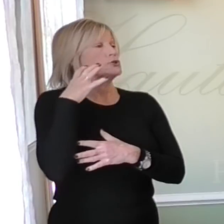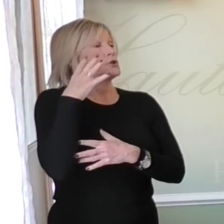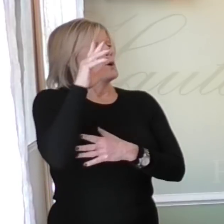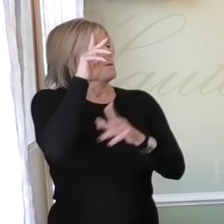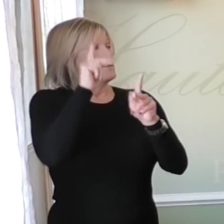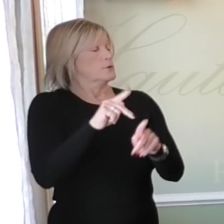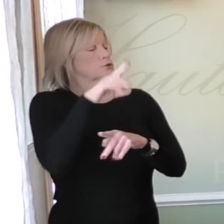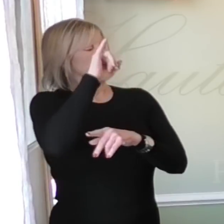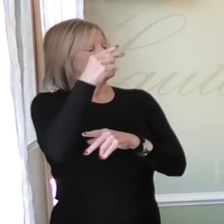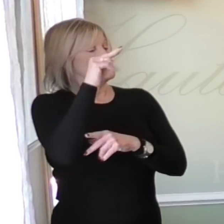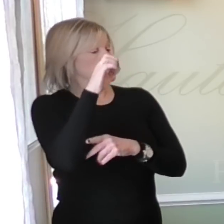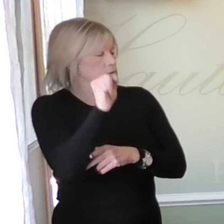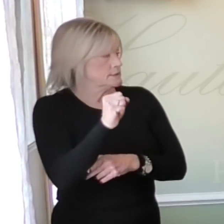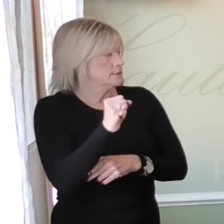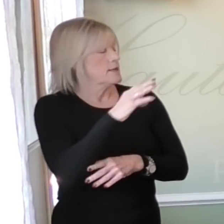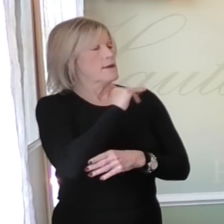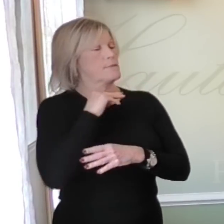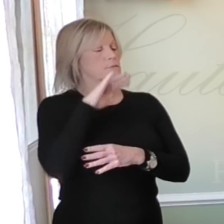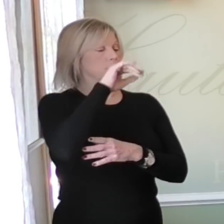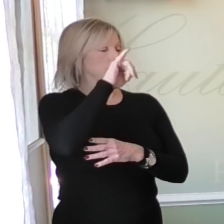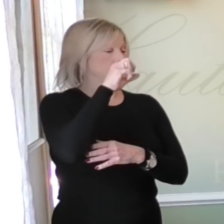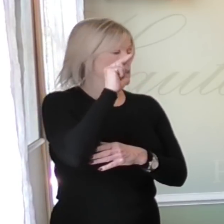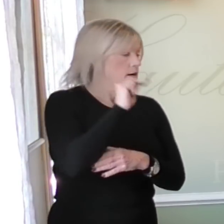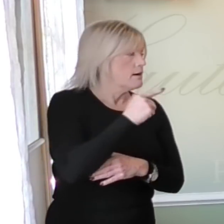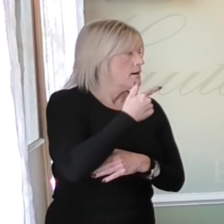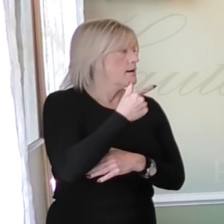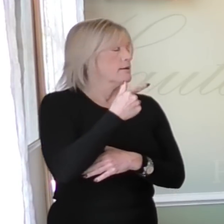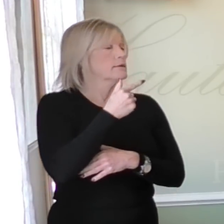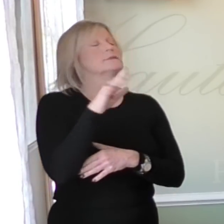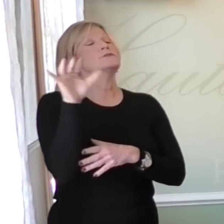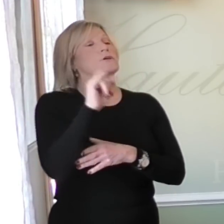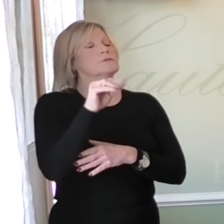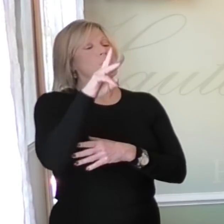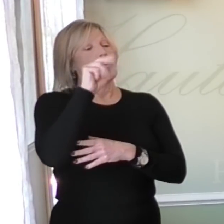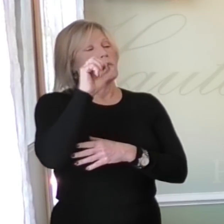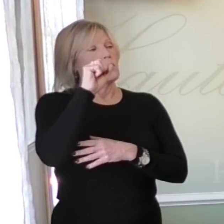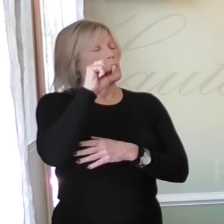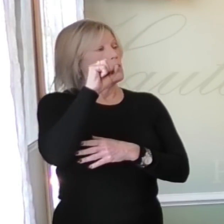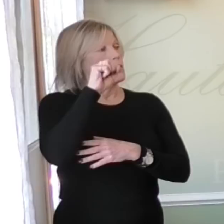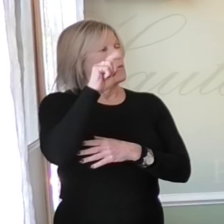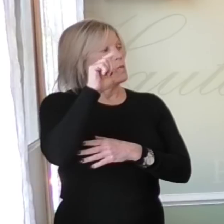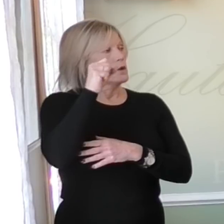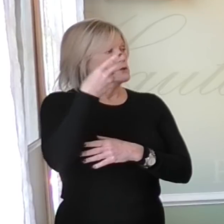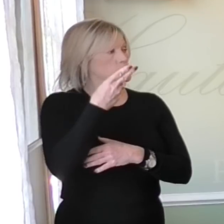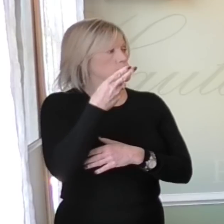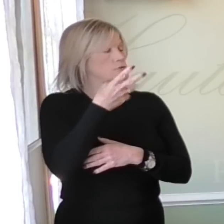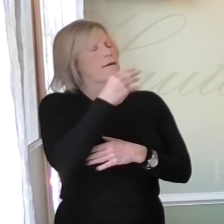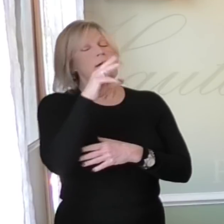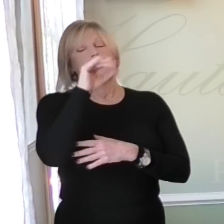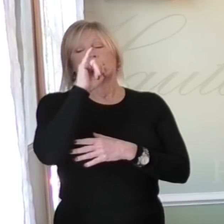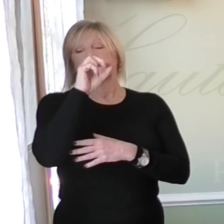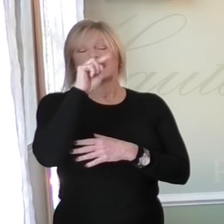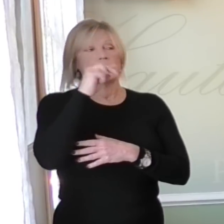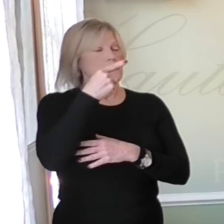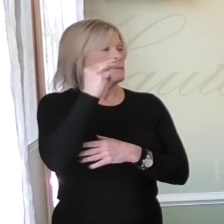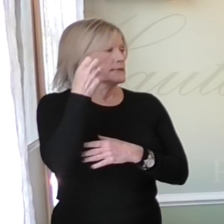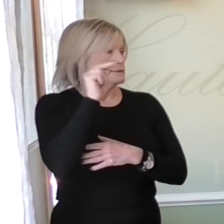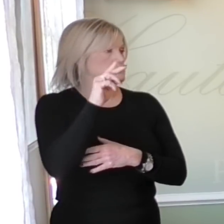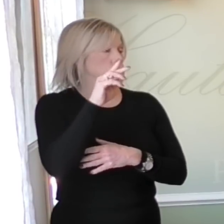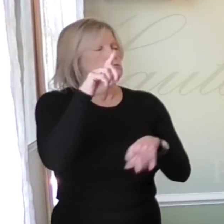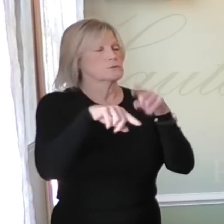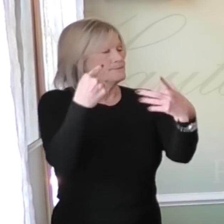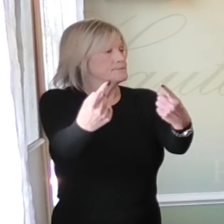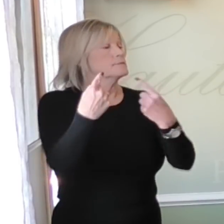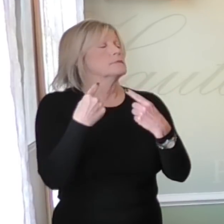Jones, and members Young, and of course Walsh and Youngman, who wasn't able to be here.